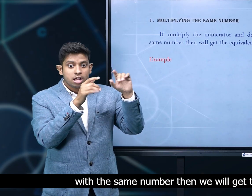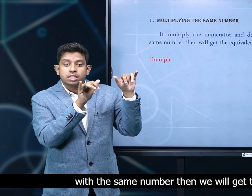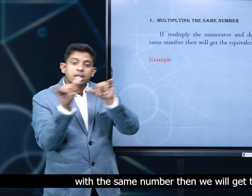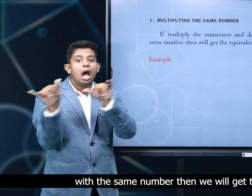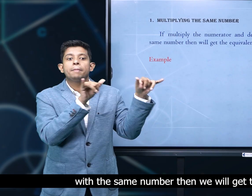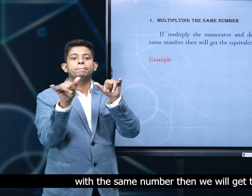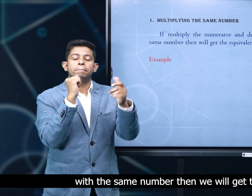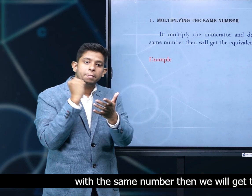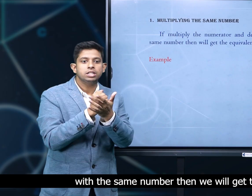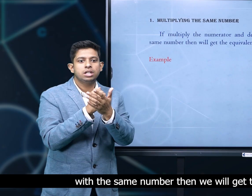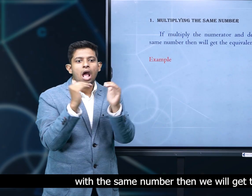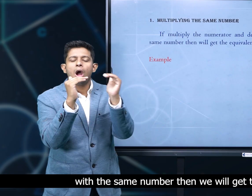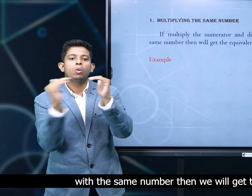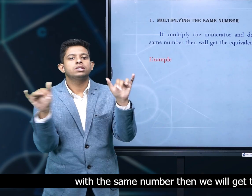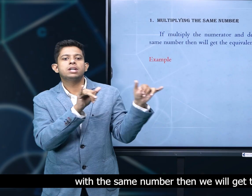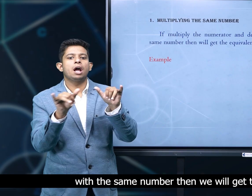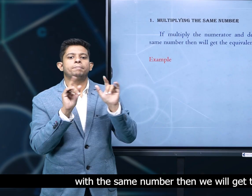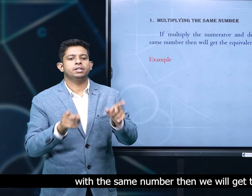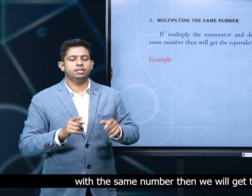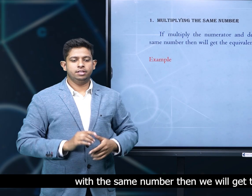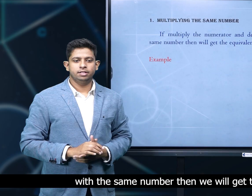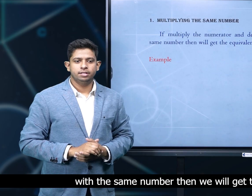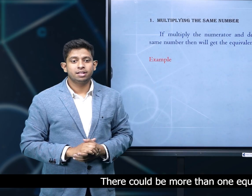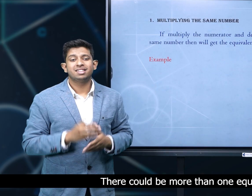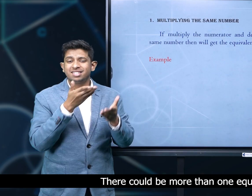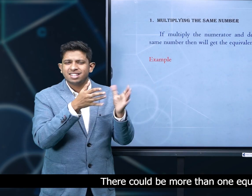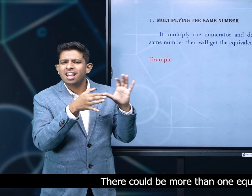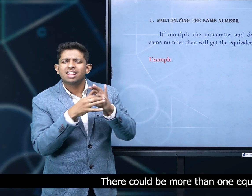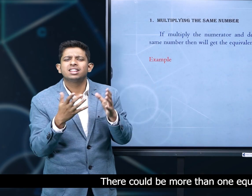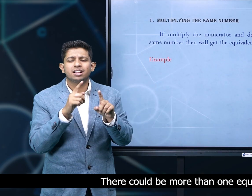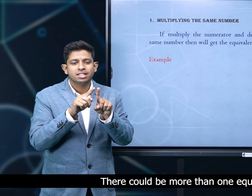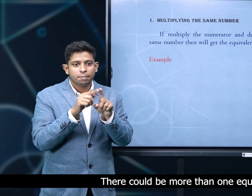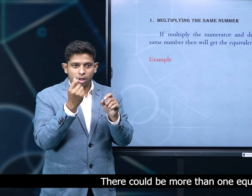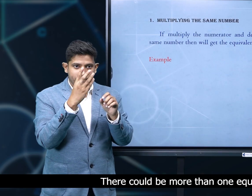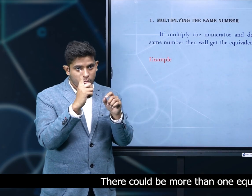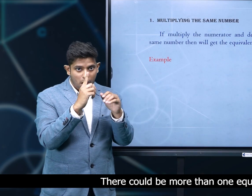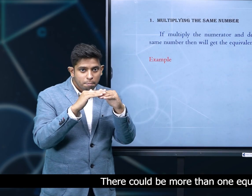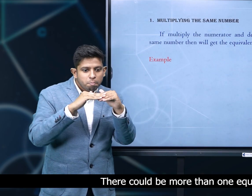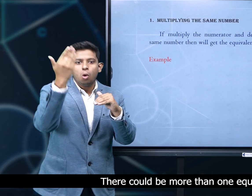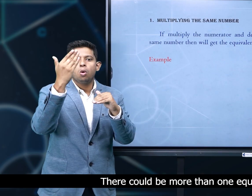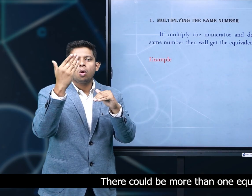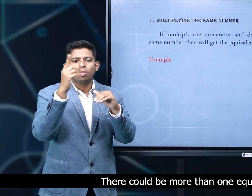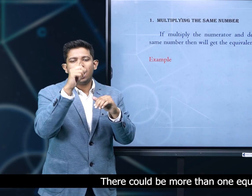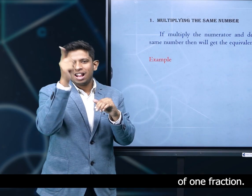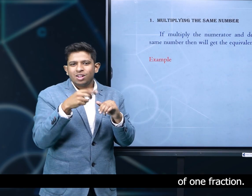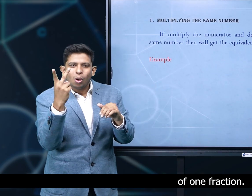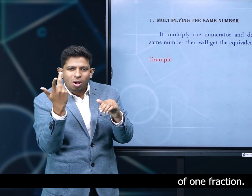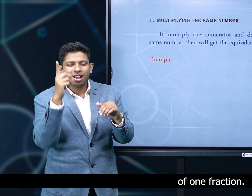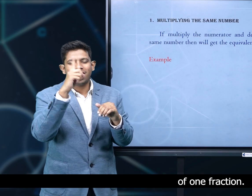number, then we will get the equivalent fraction. There could be more than one equivalent fractions of one